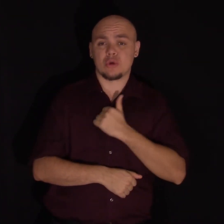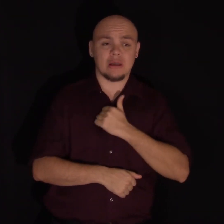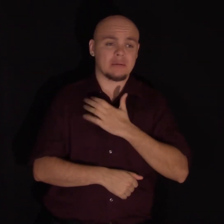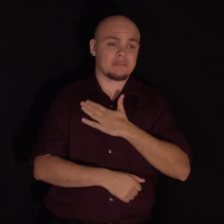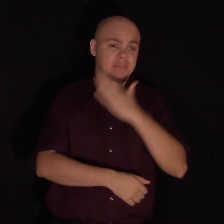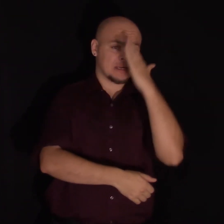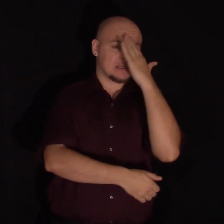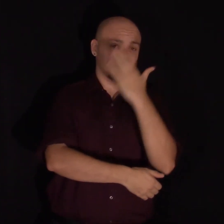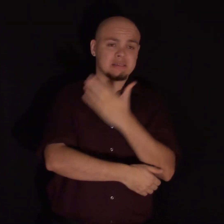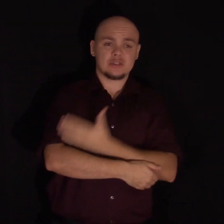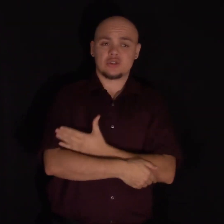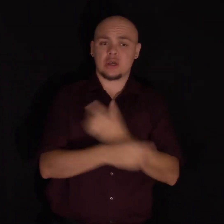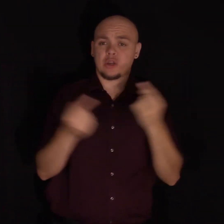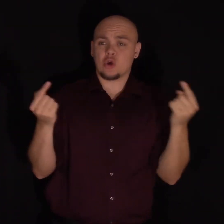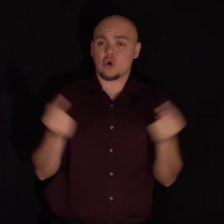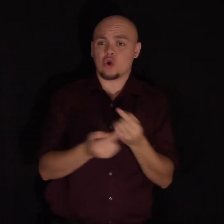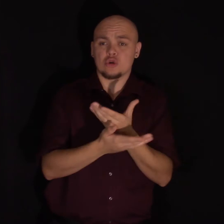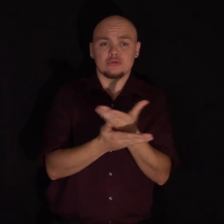son has caused you pain.